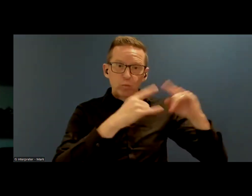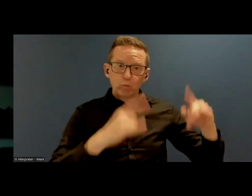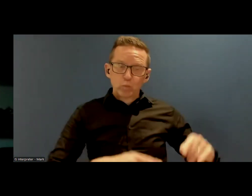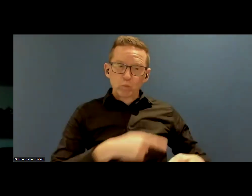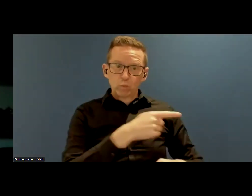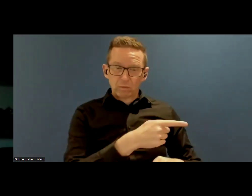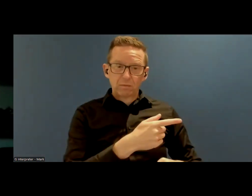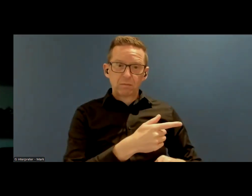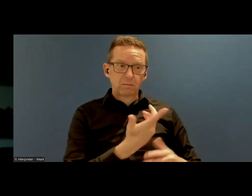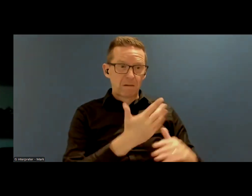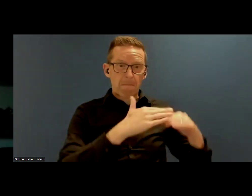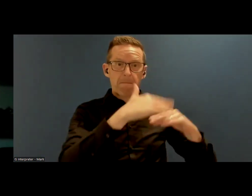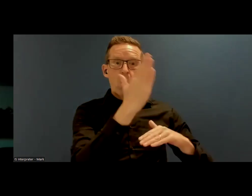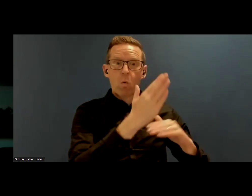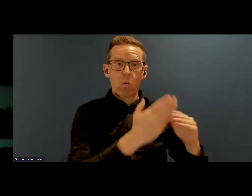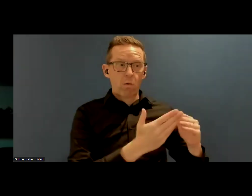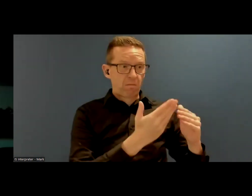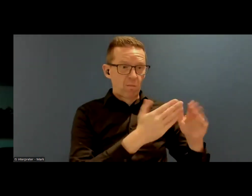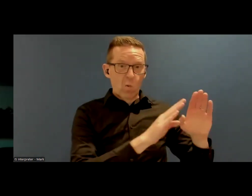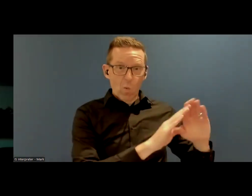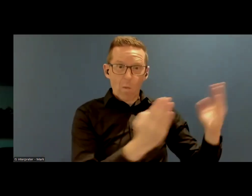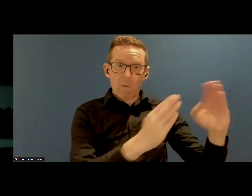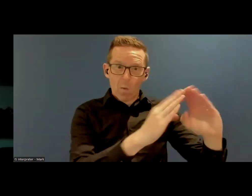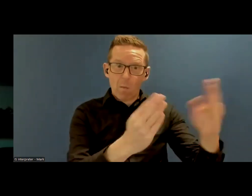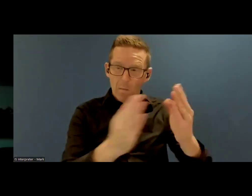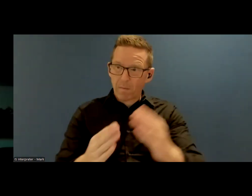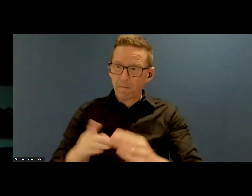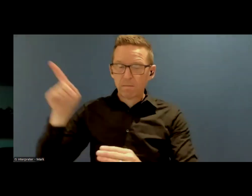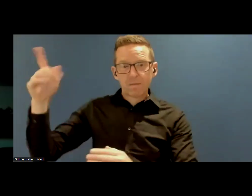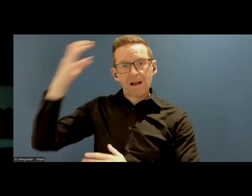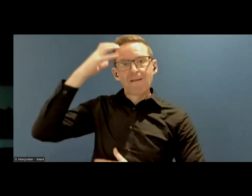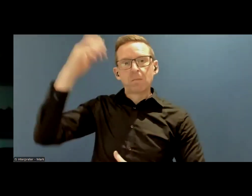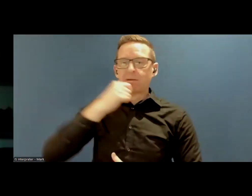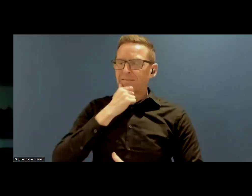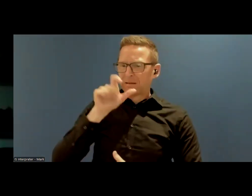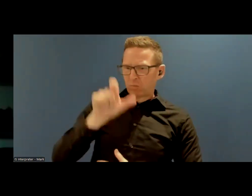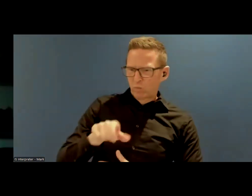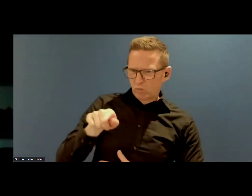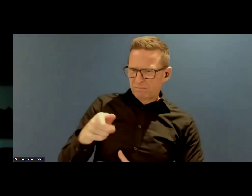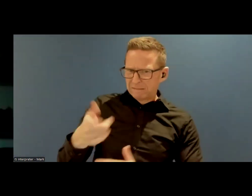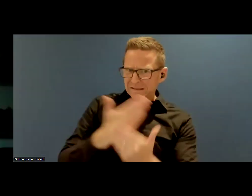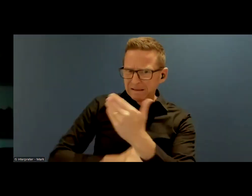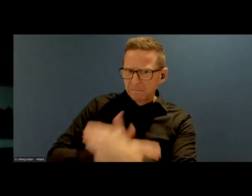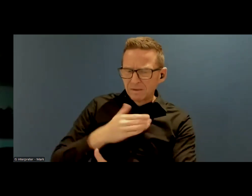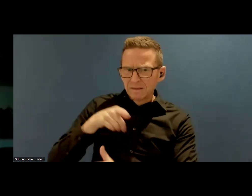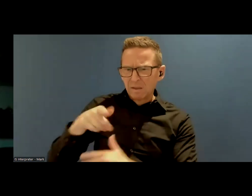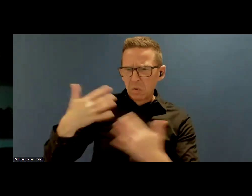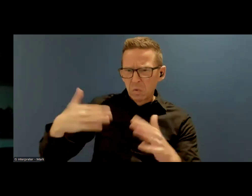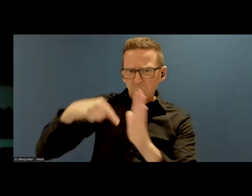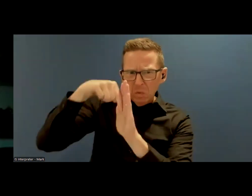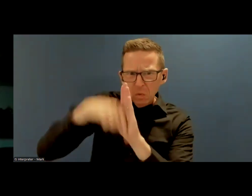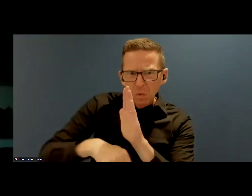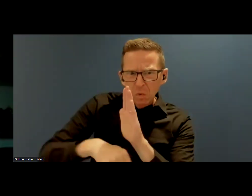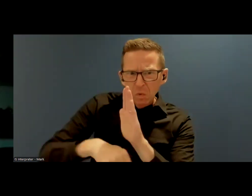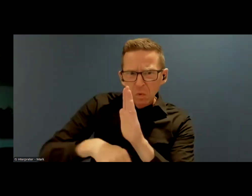option for governments to put away persons with disabilities that have more intense needs. And